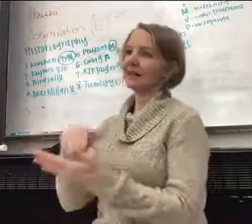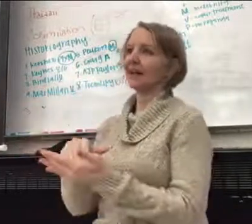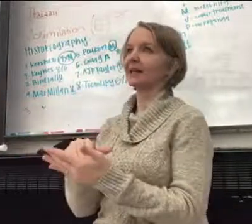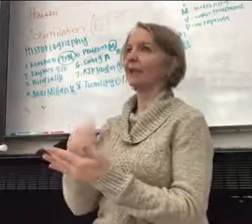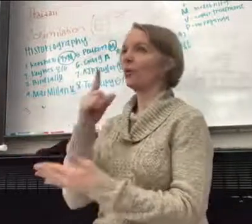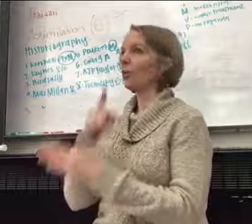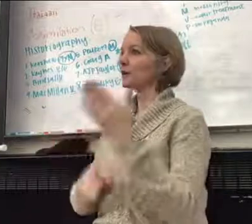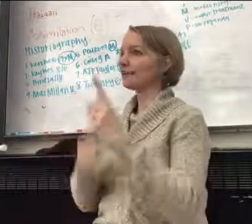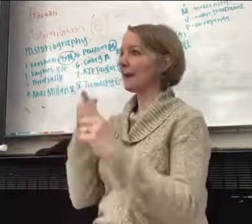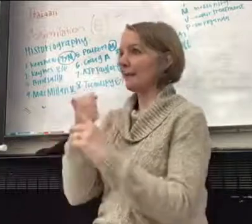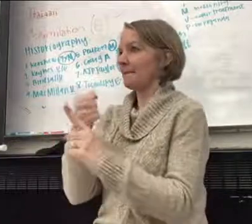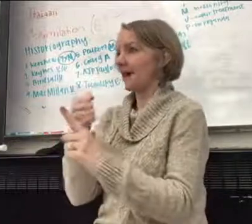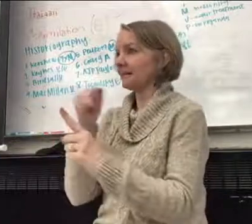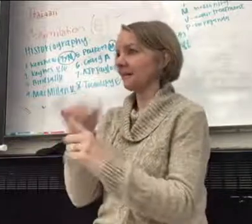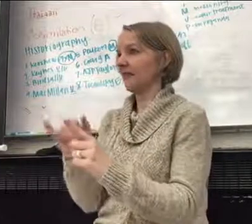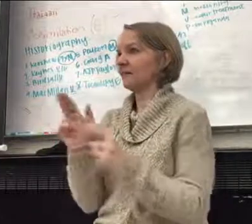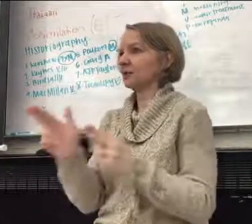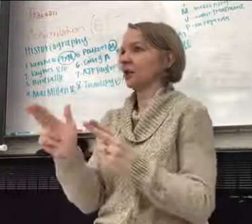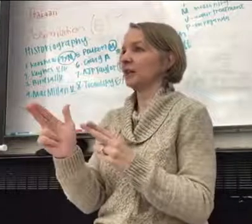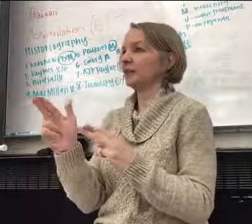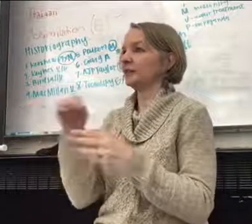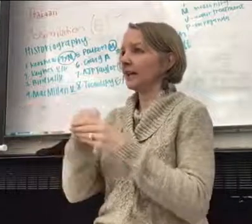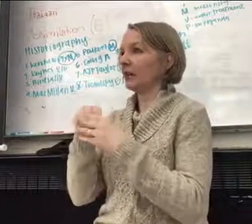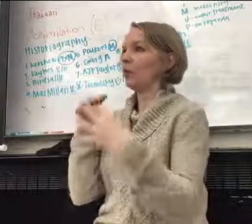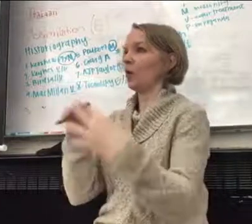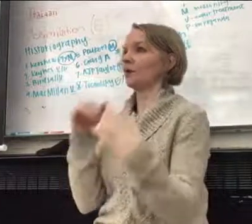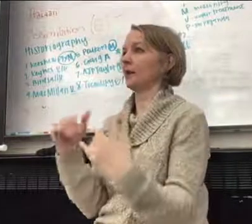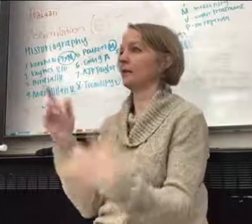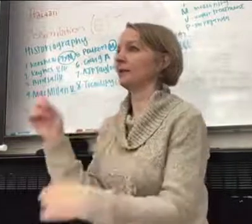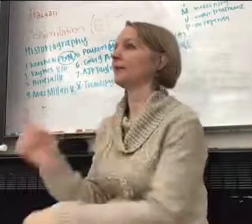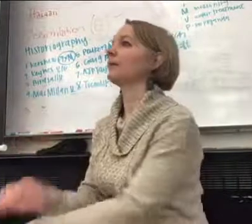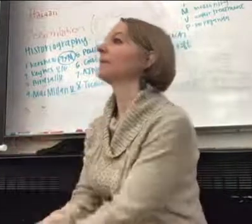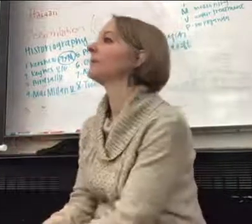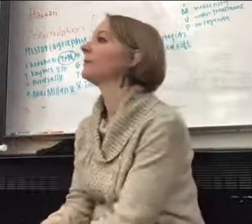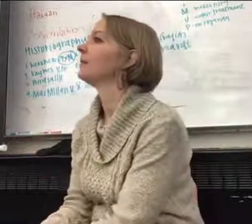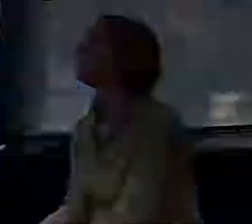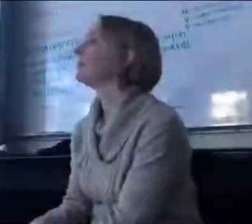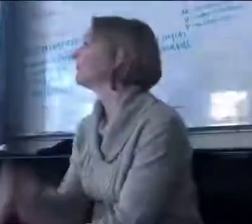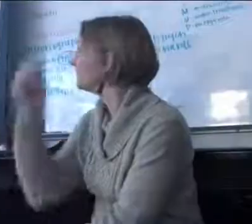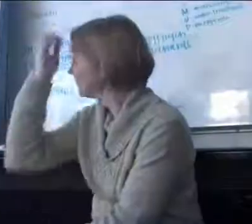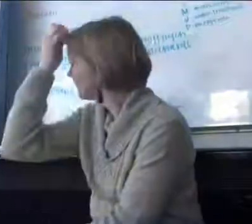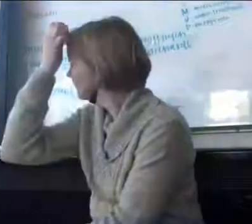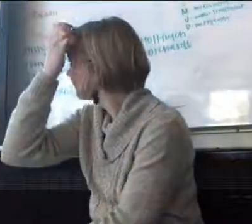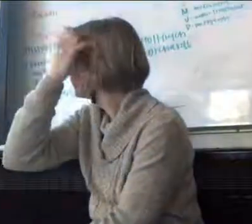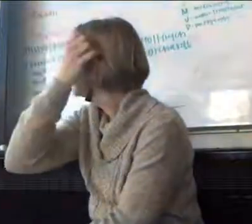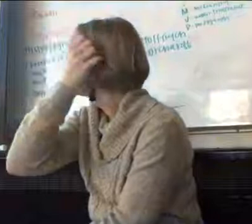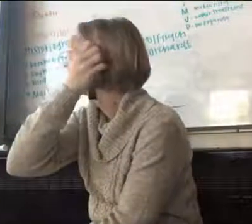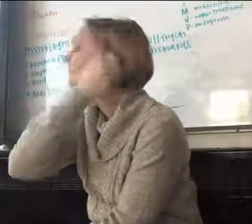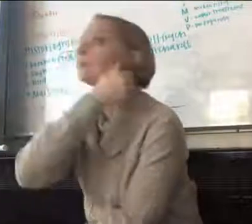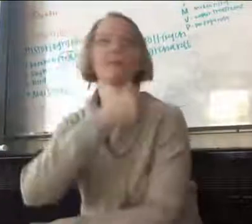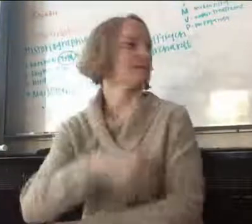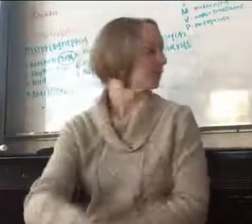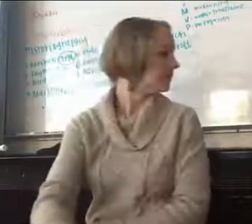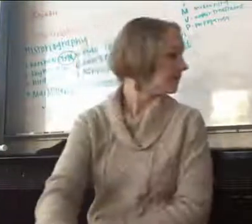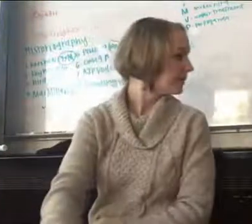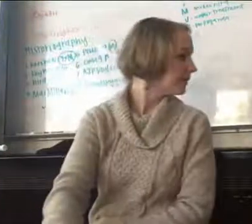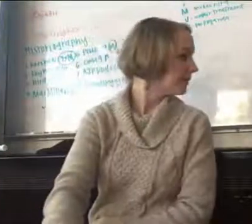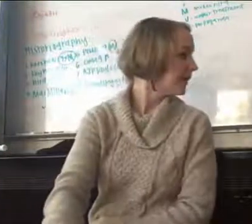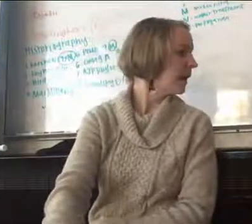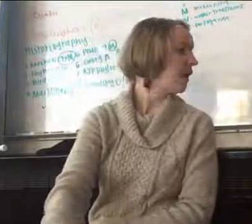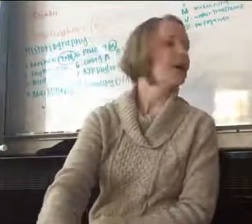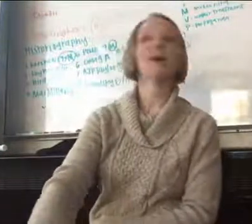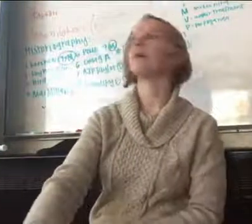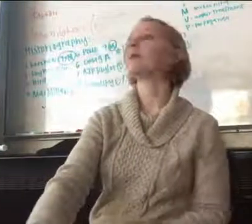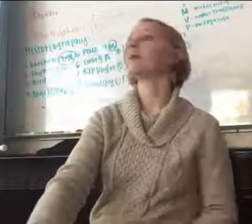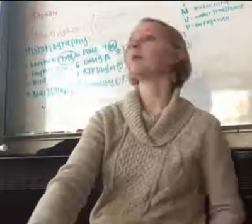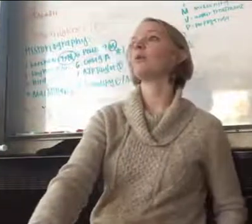is the impact of the machine gun? Yeah. You have to give me one of yours. Have to give me one of yours. I didn't get